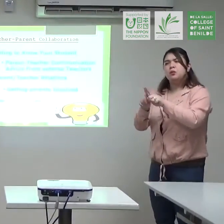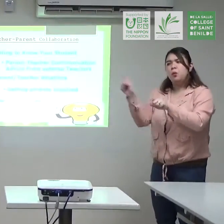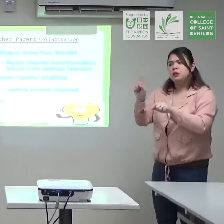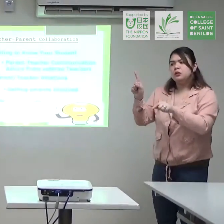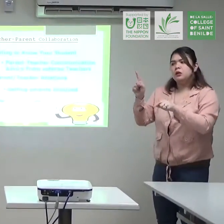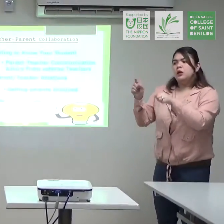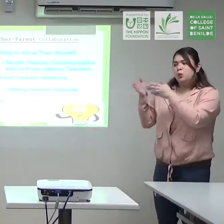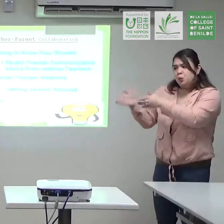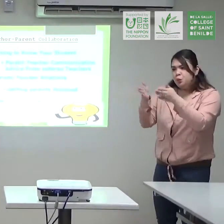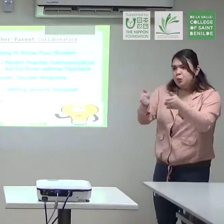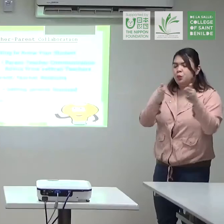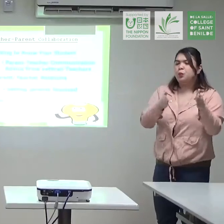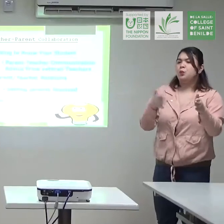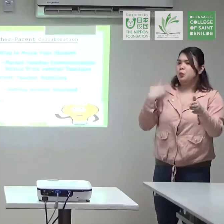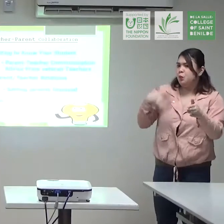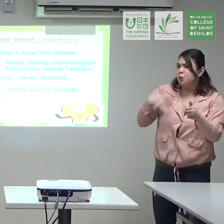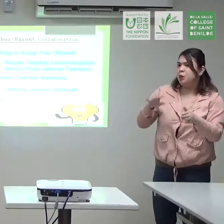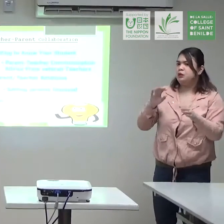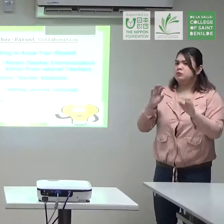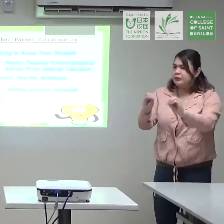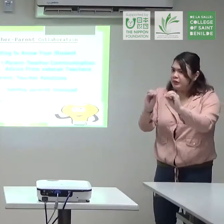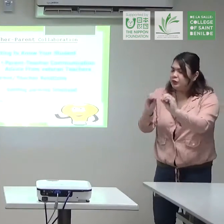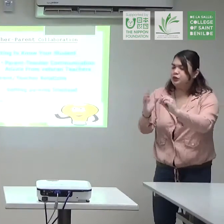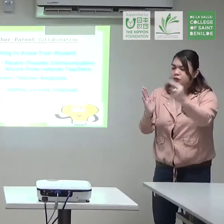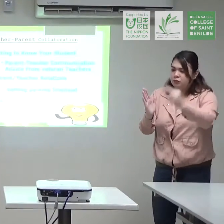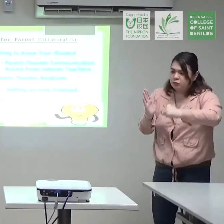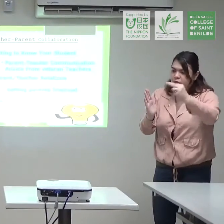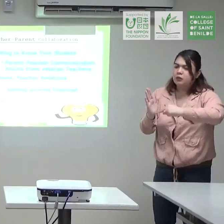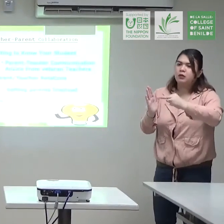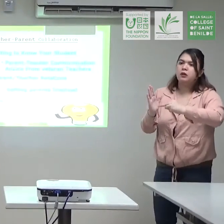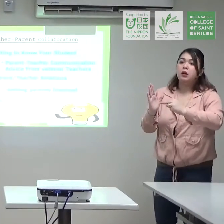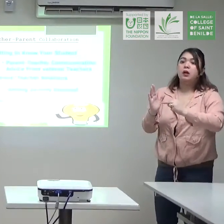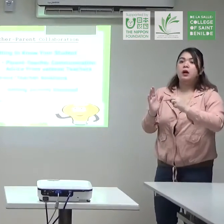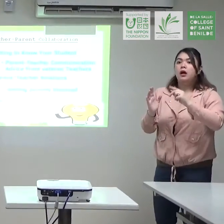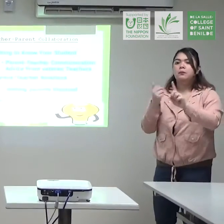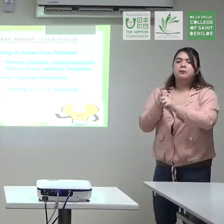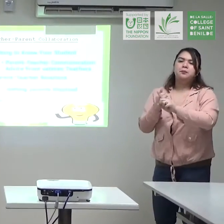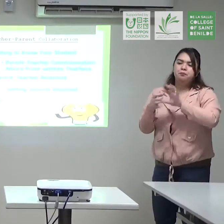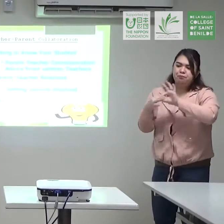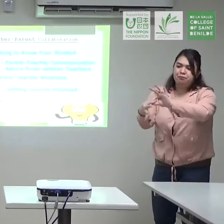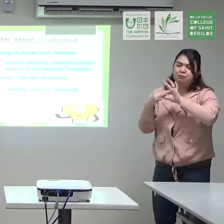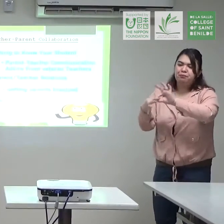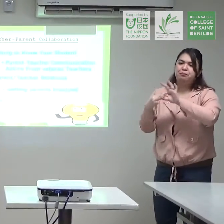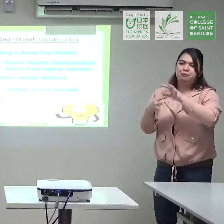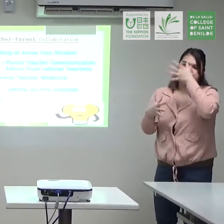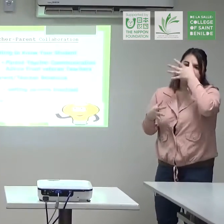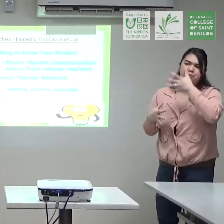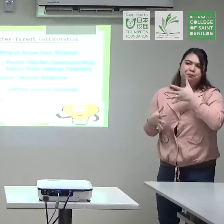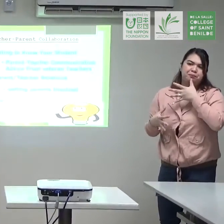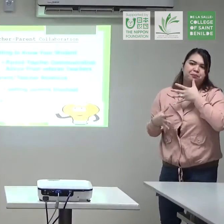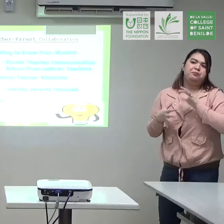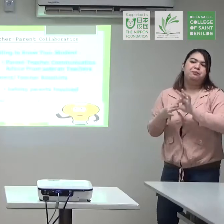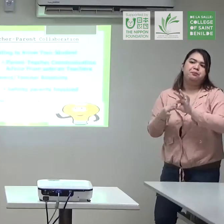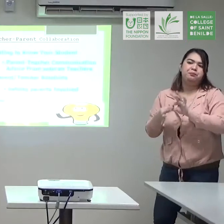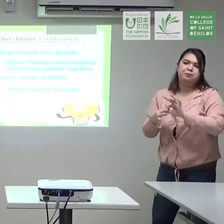activities. That way there will be a closer relationship with you.